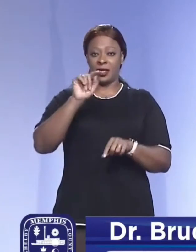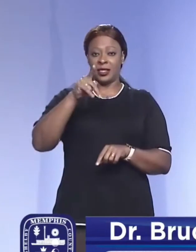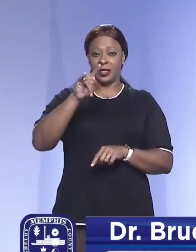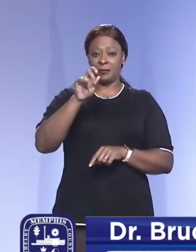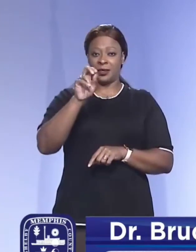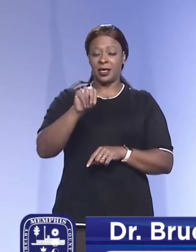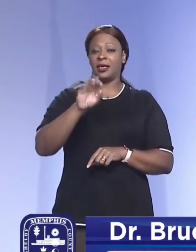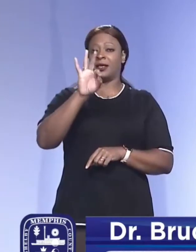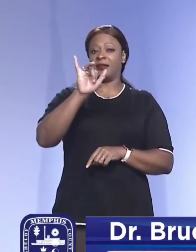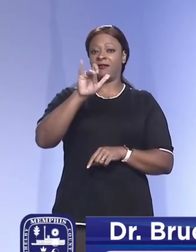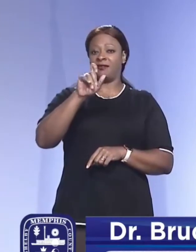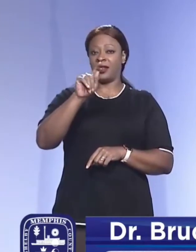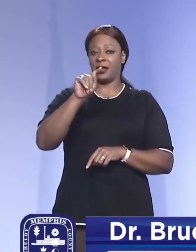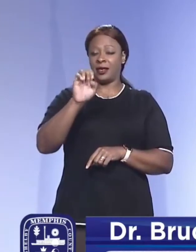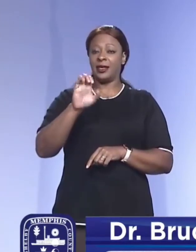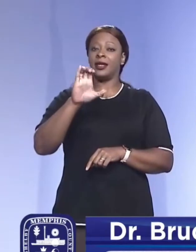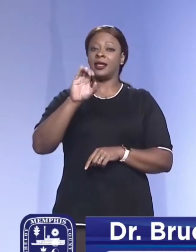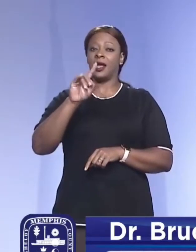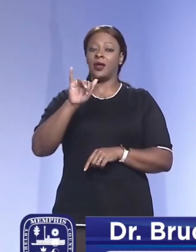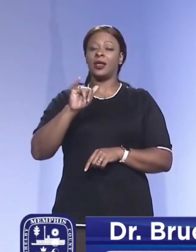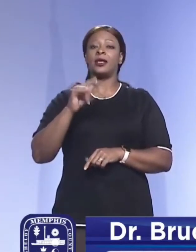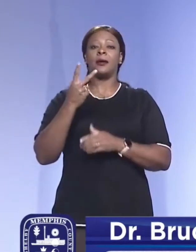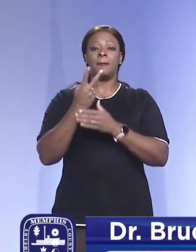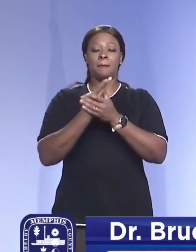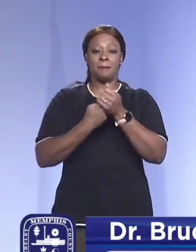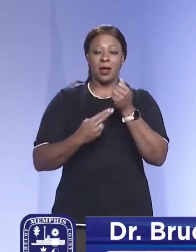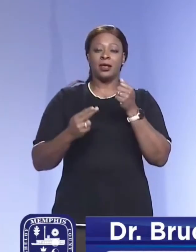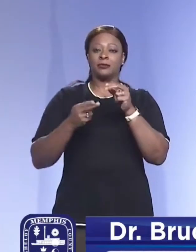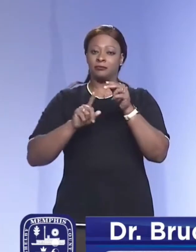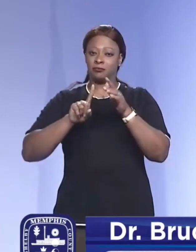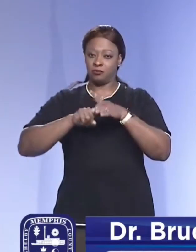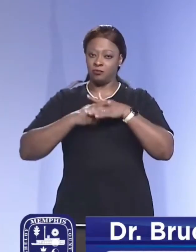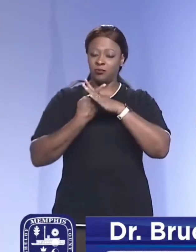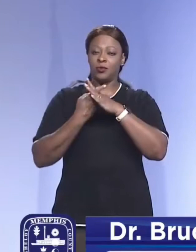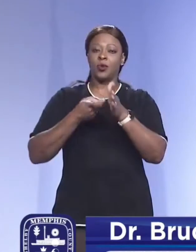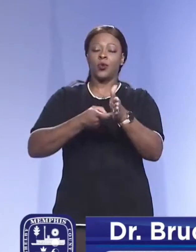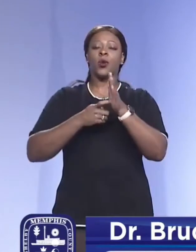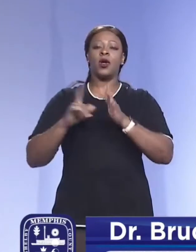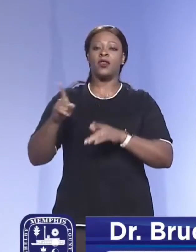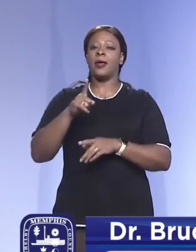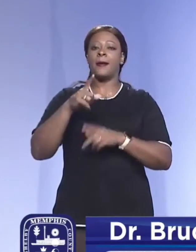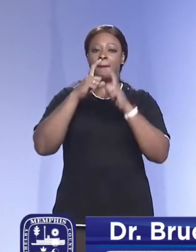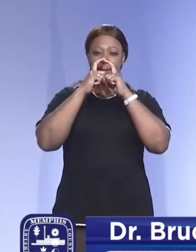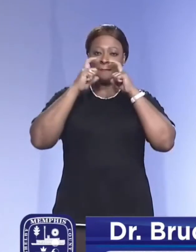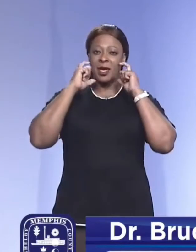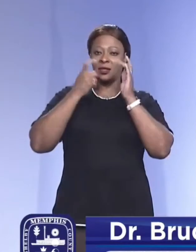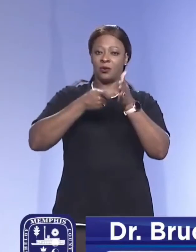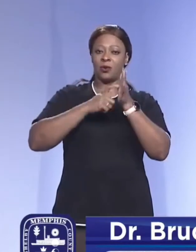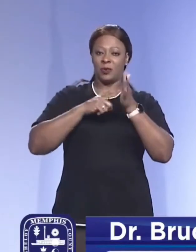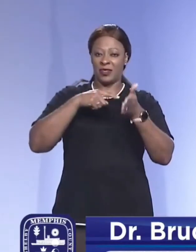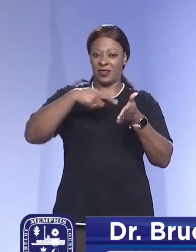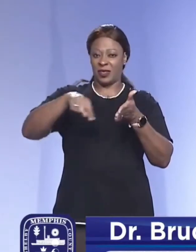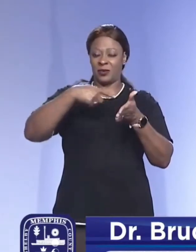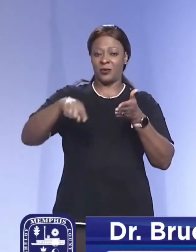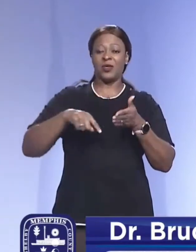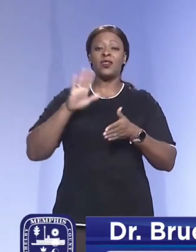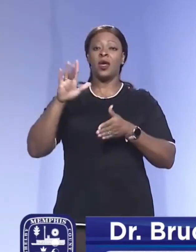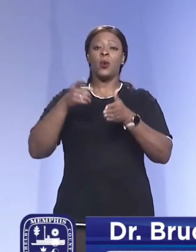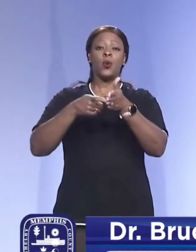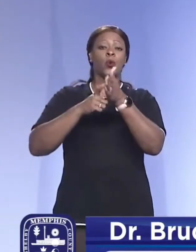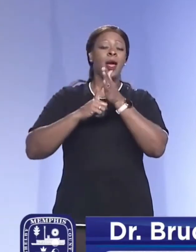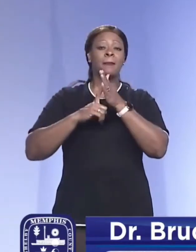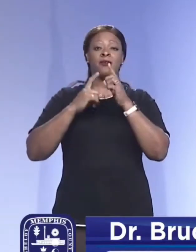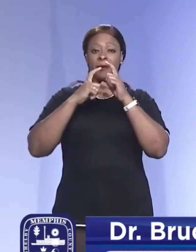Fayette counties both have enacted mask mandates this week. The mask requirement goes into effect